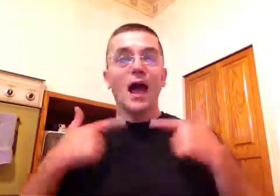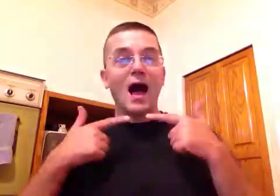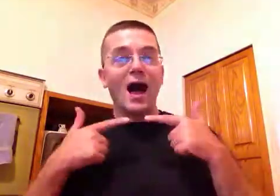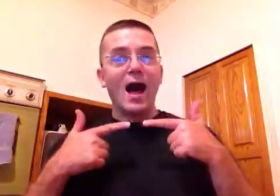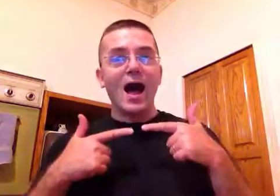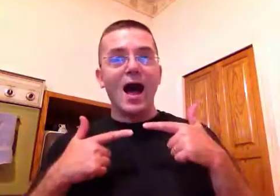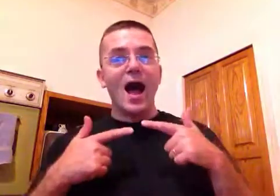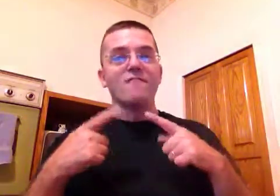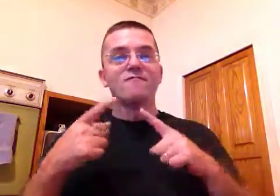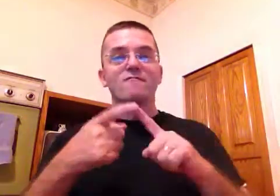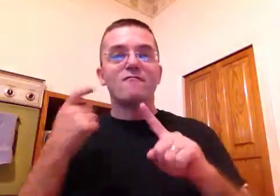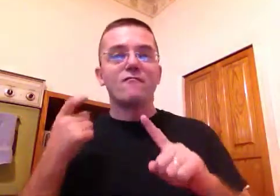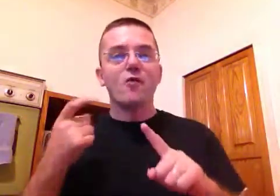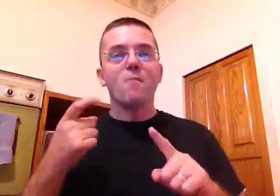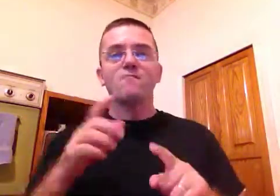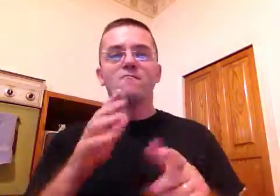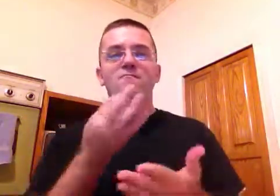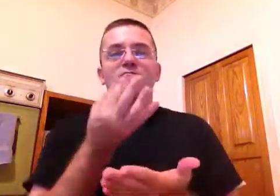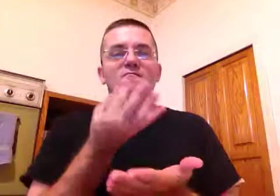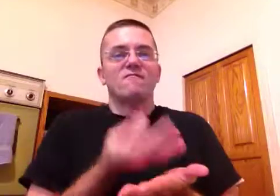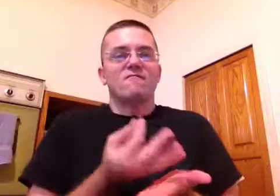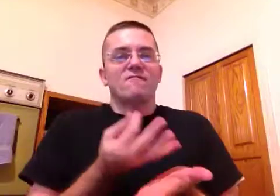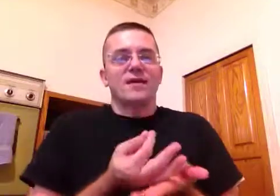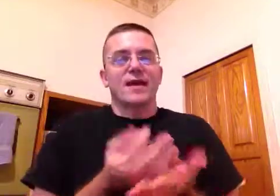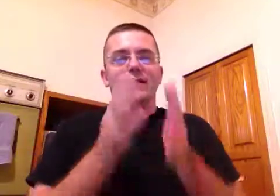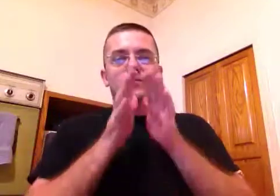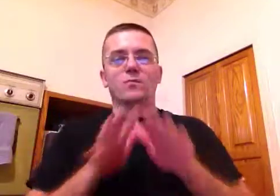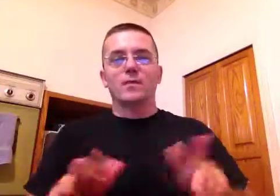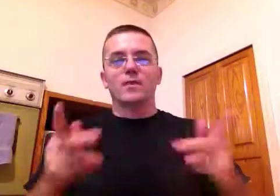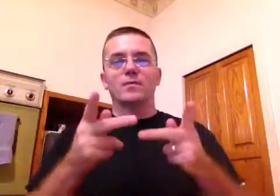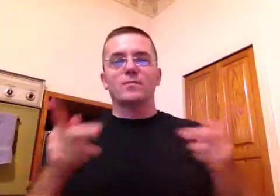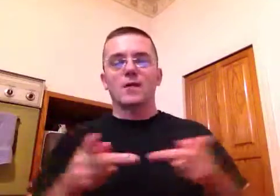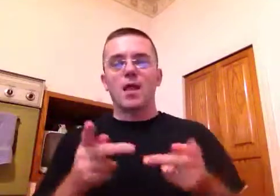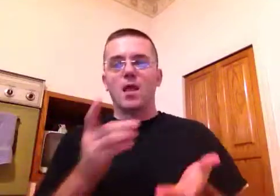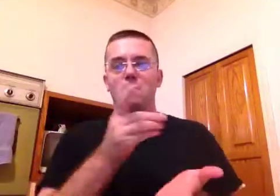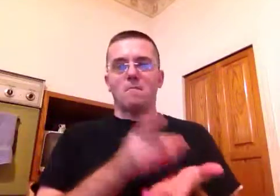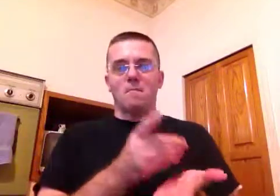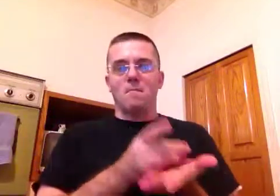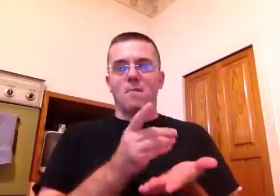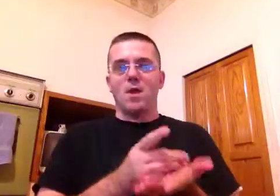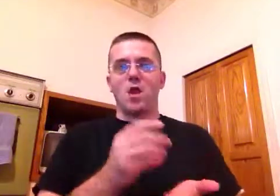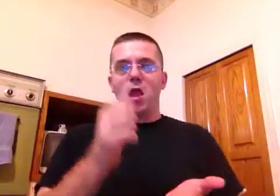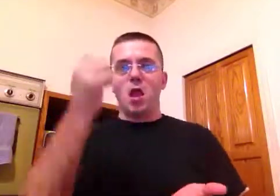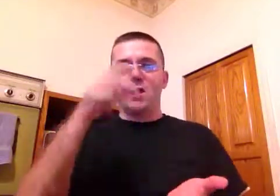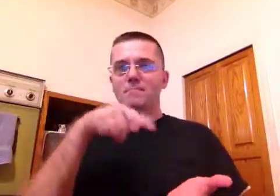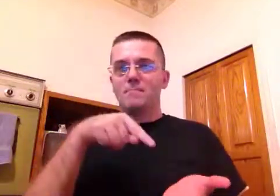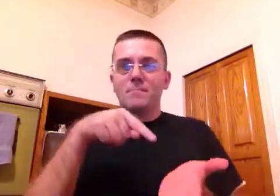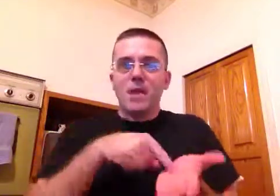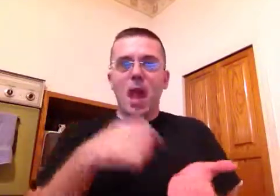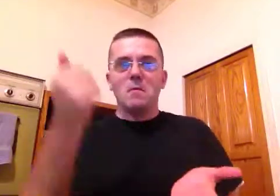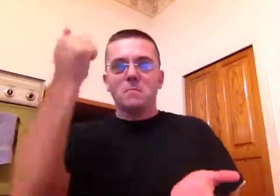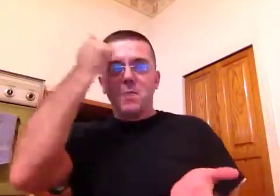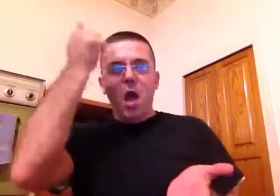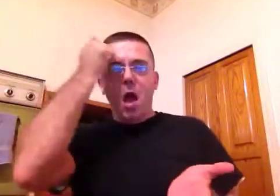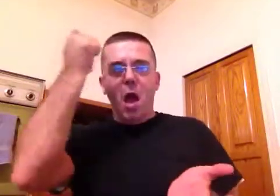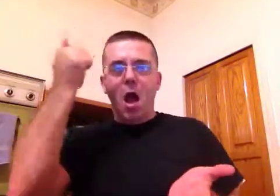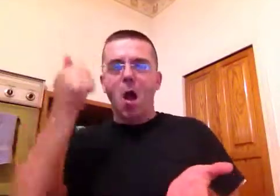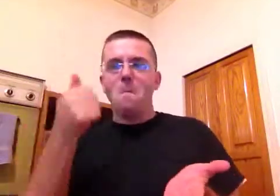Financial Peace Plaza. It's the Dave Ramsey Show, where debt is dumb, cash is king, and the paid-off home mortgage